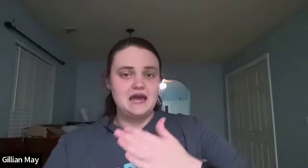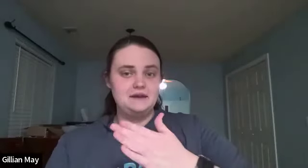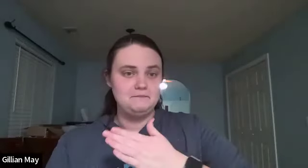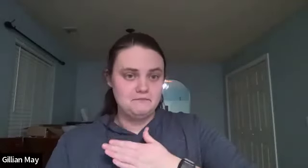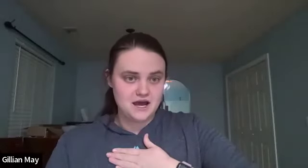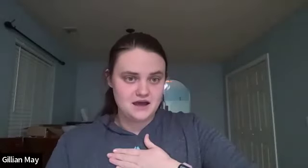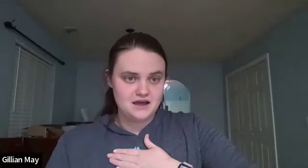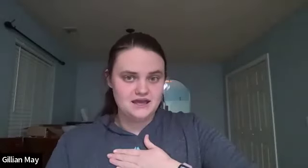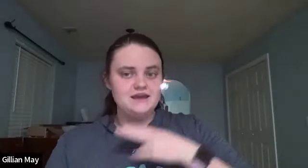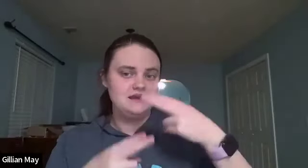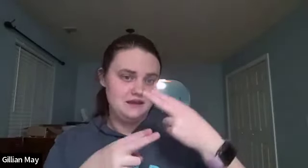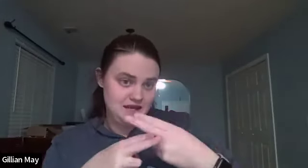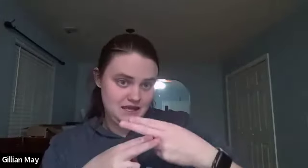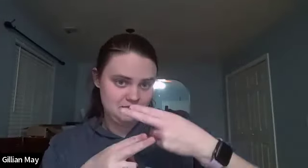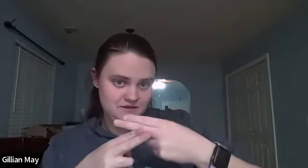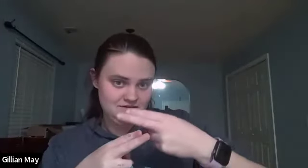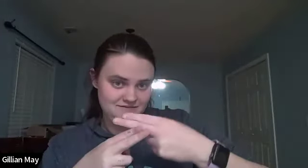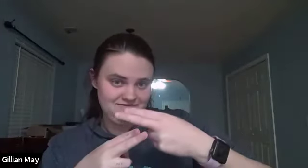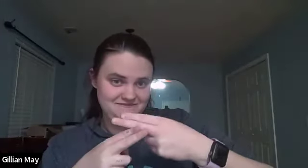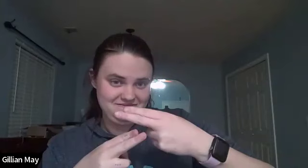had my name.